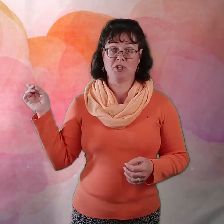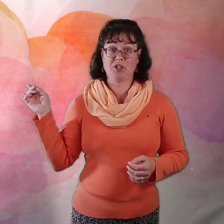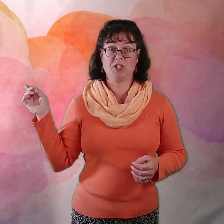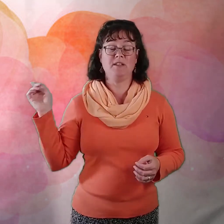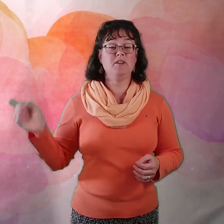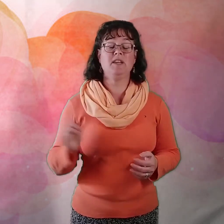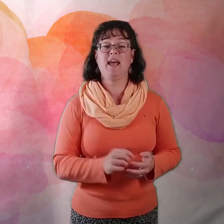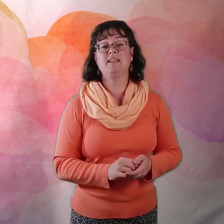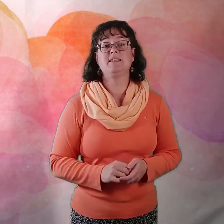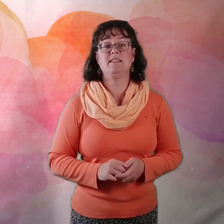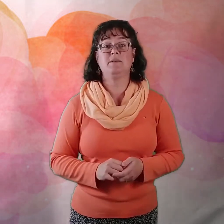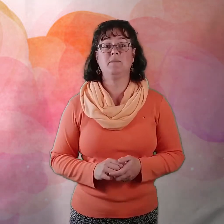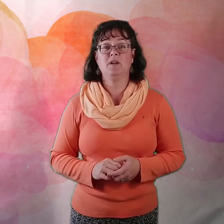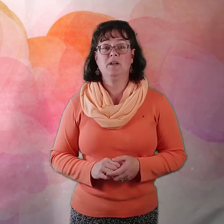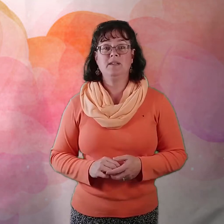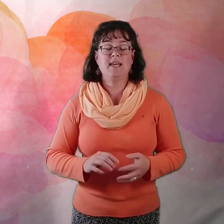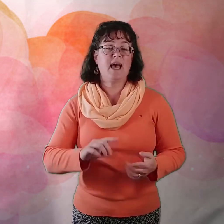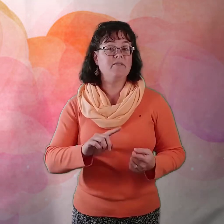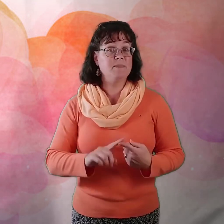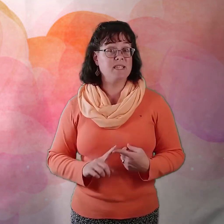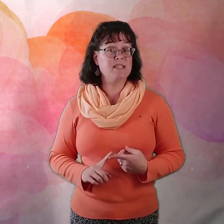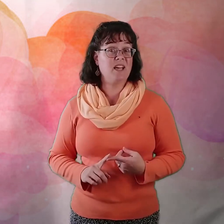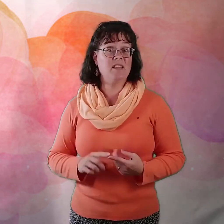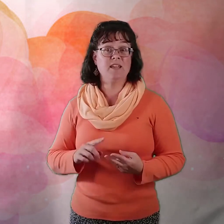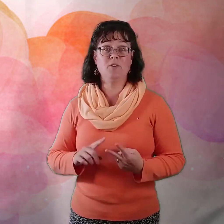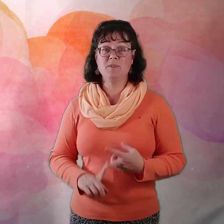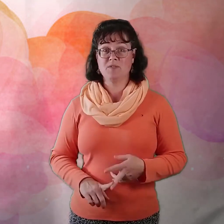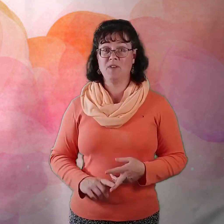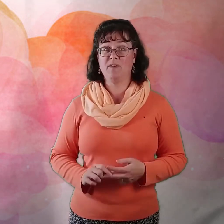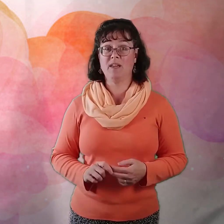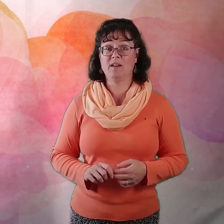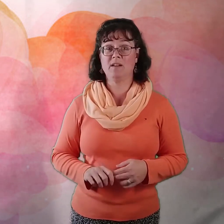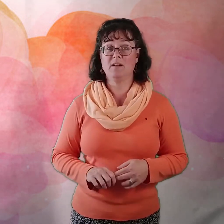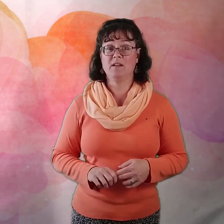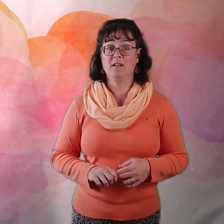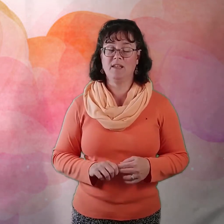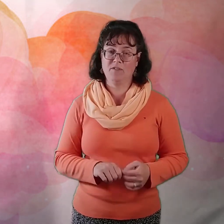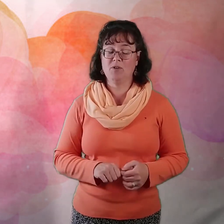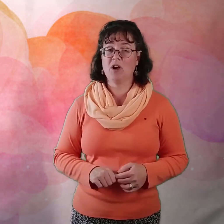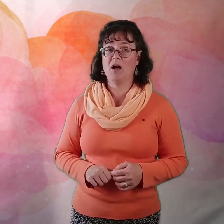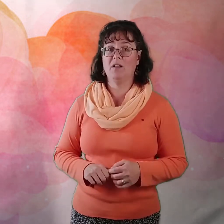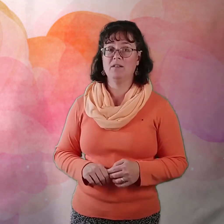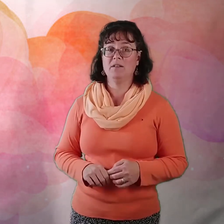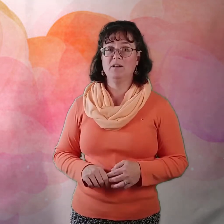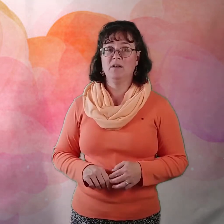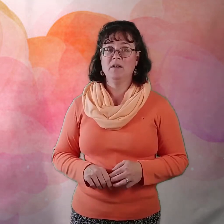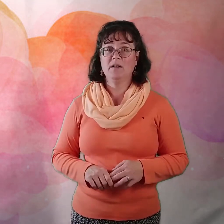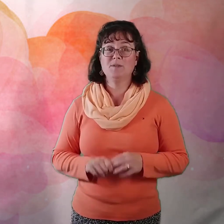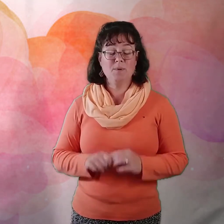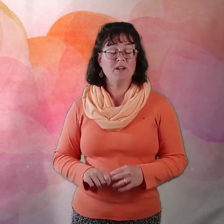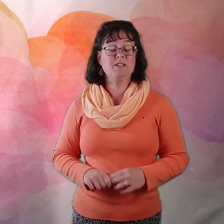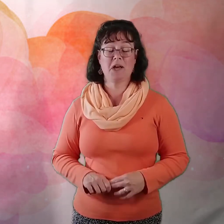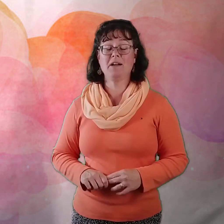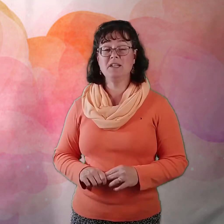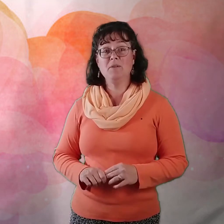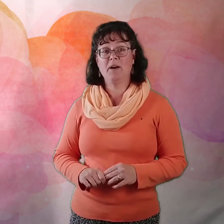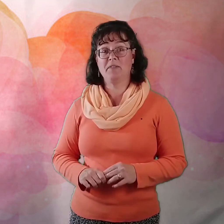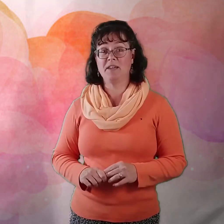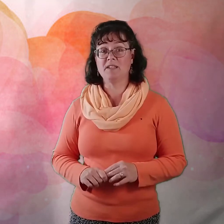church and you can ask them to have Mrs. Callie or Miss Vivian give you a call, because we want to talk to you about